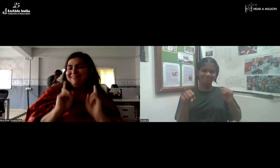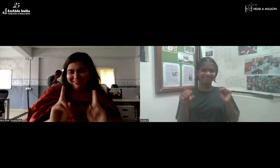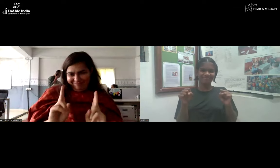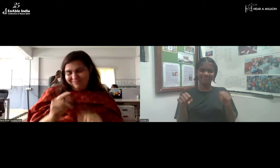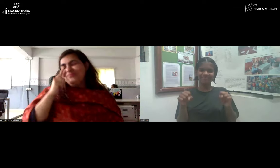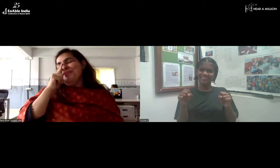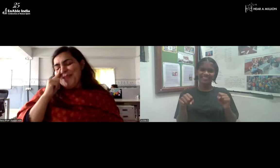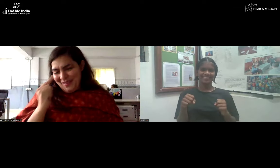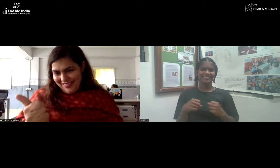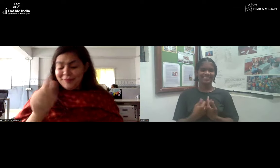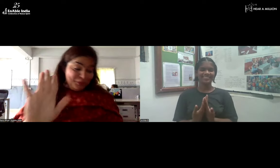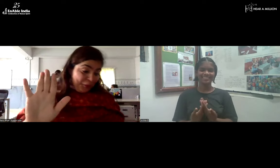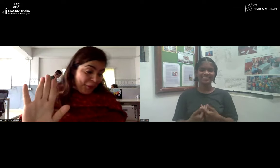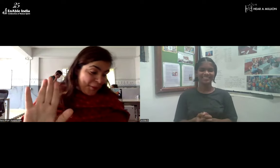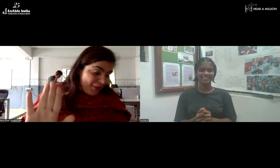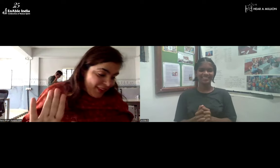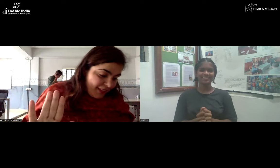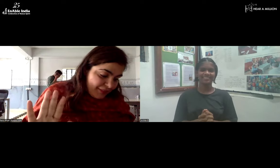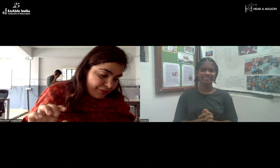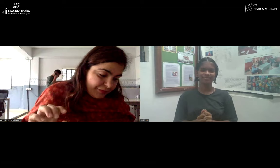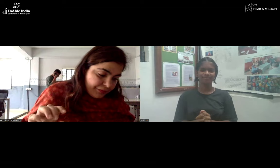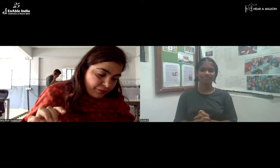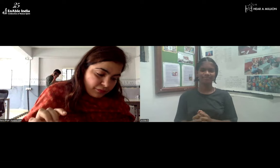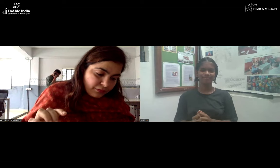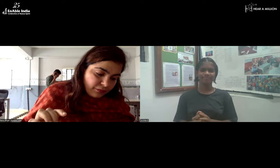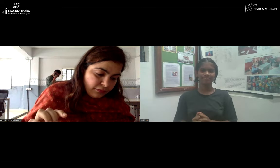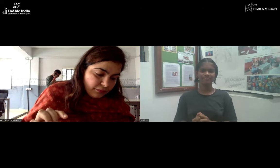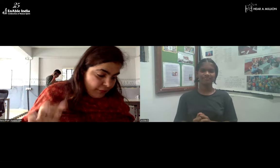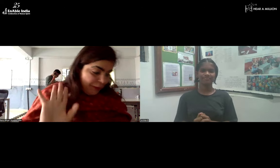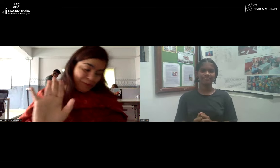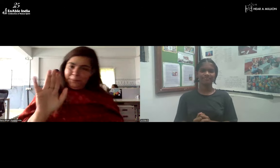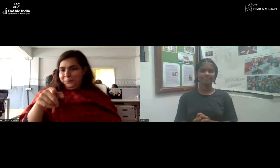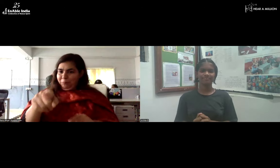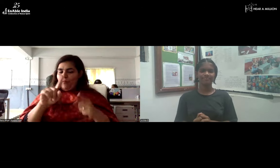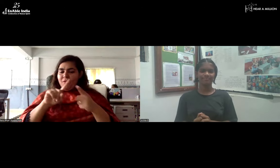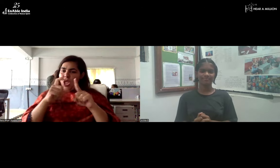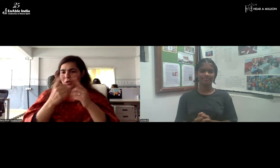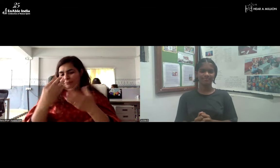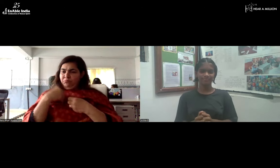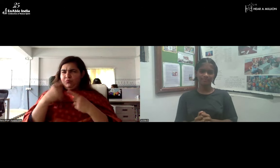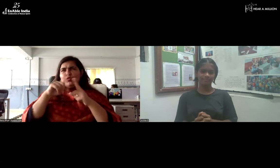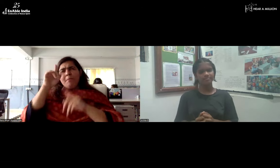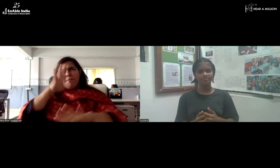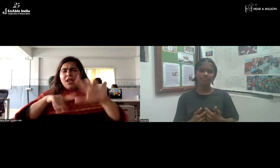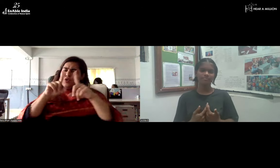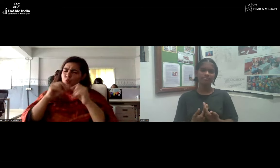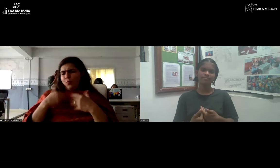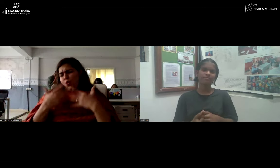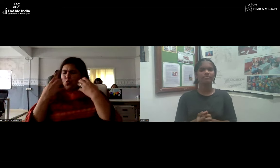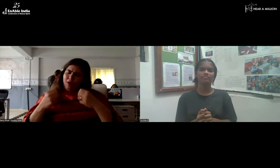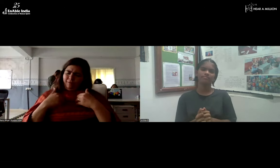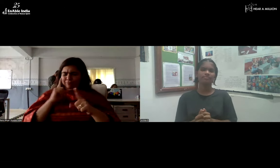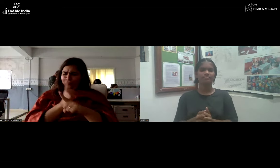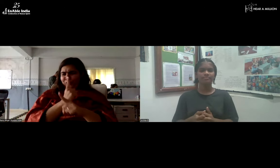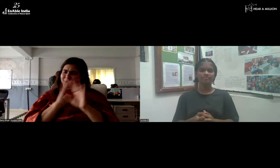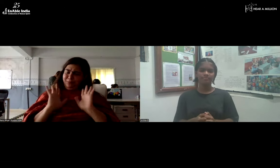the children to be happier, to get access to education and all those things. So yes, through technology we can do those things. And I know if they get access to all this